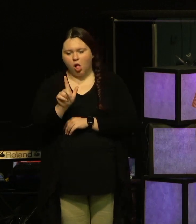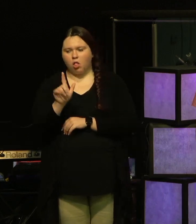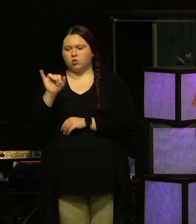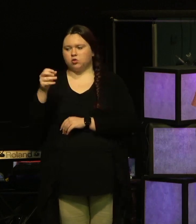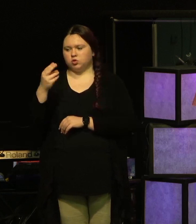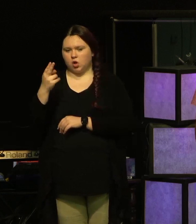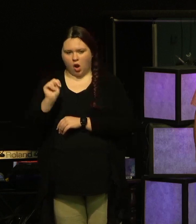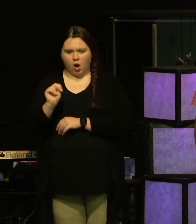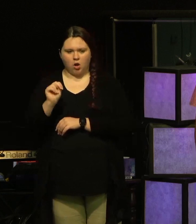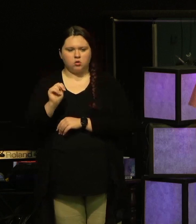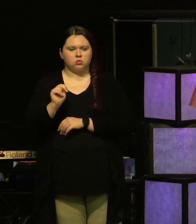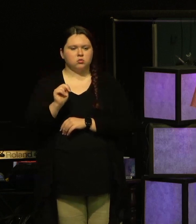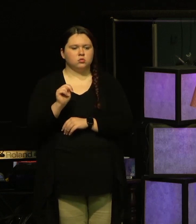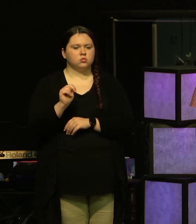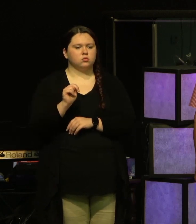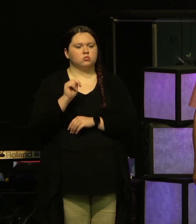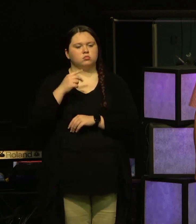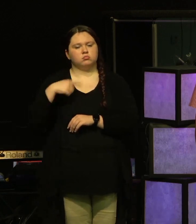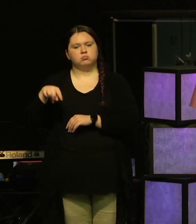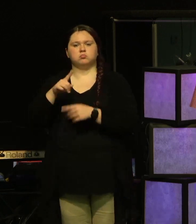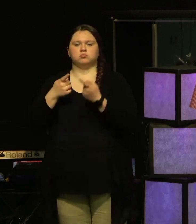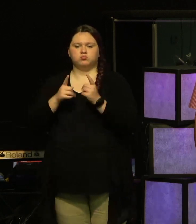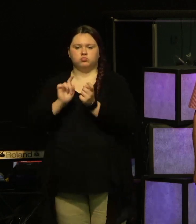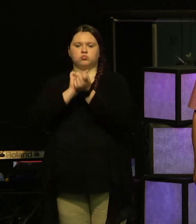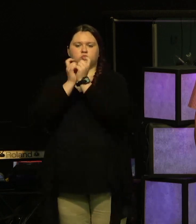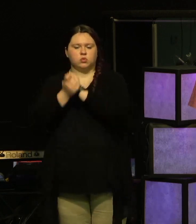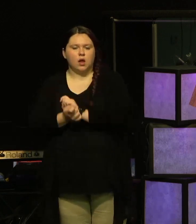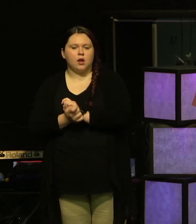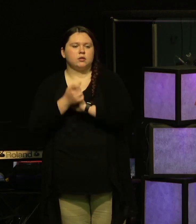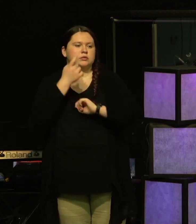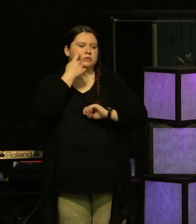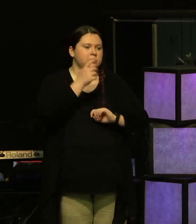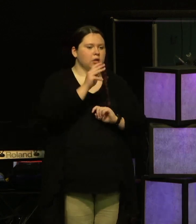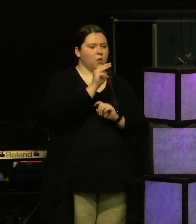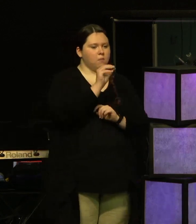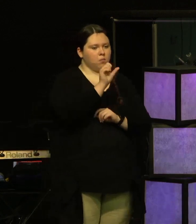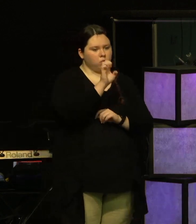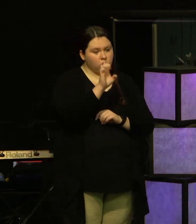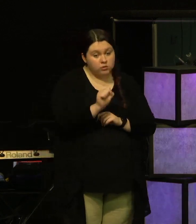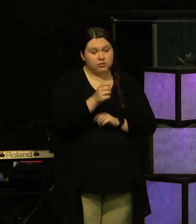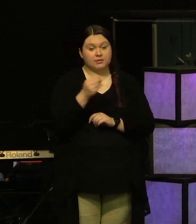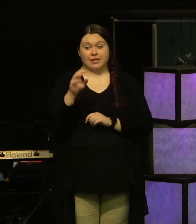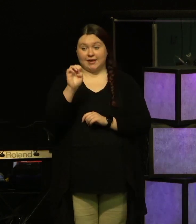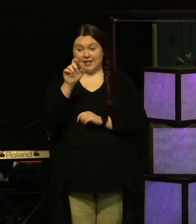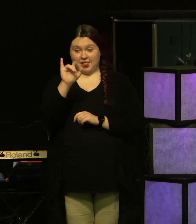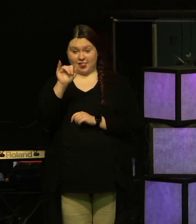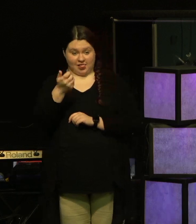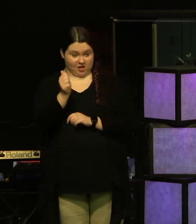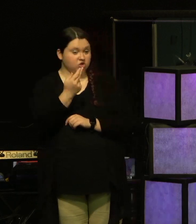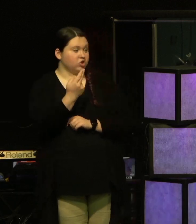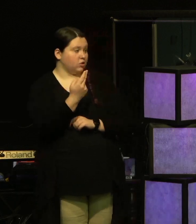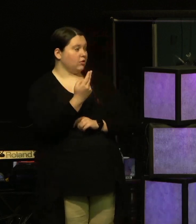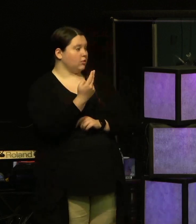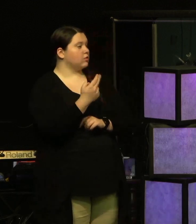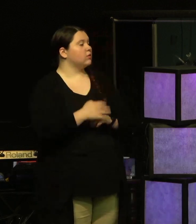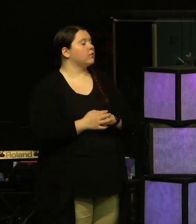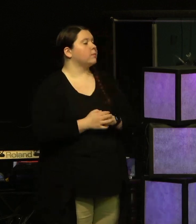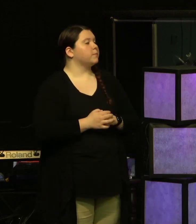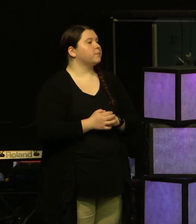of Transfiguration, and they see Moses and Elijah there. You remember that? And they